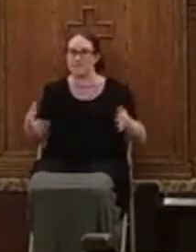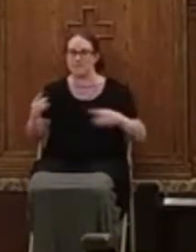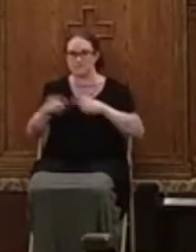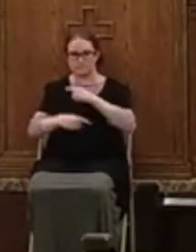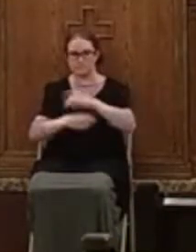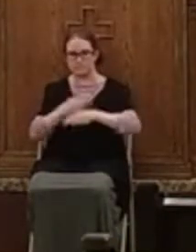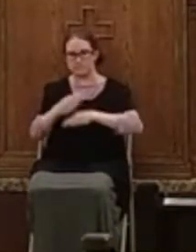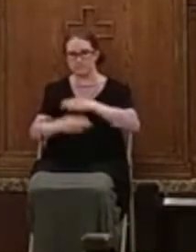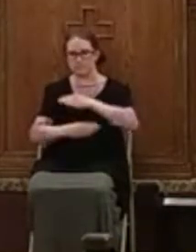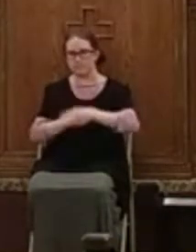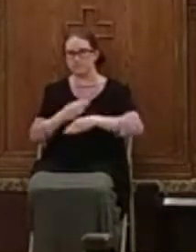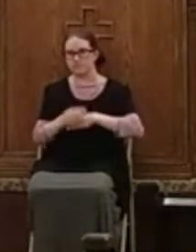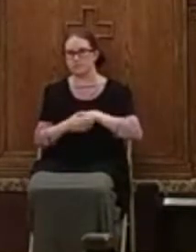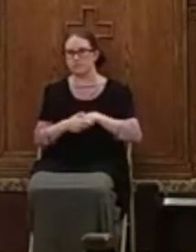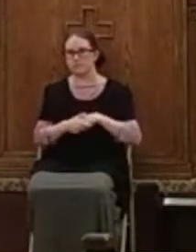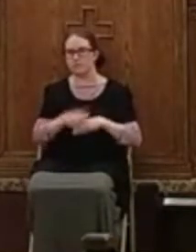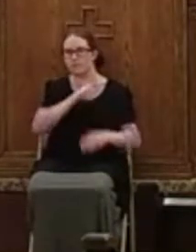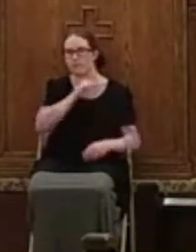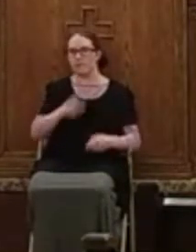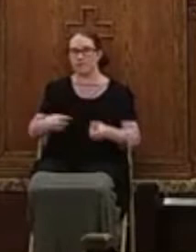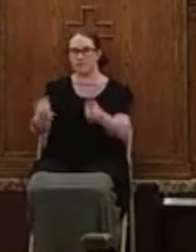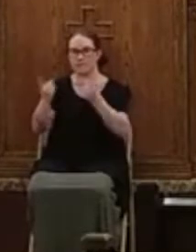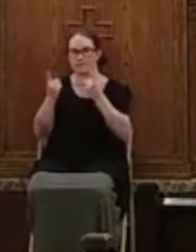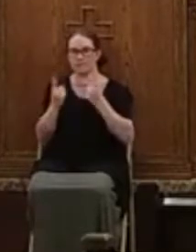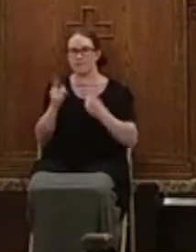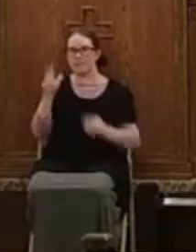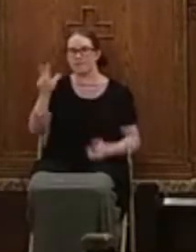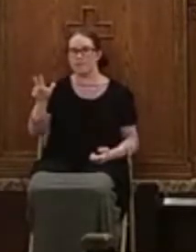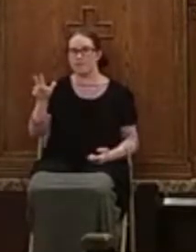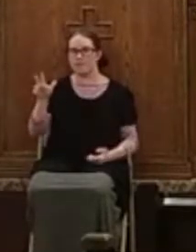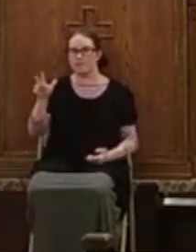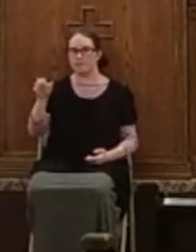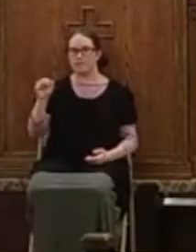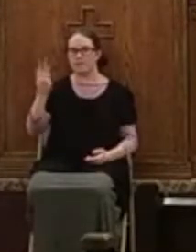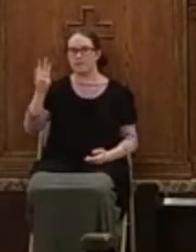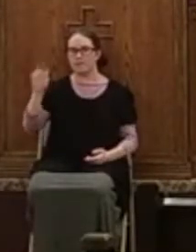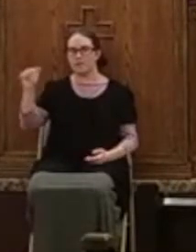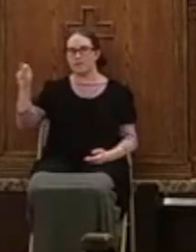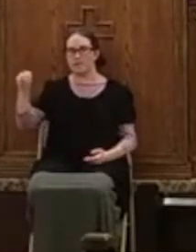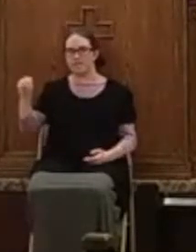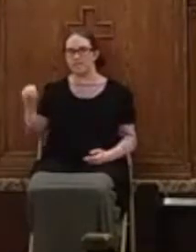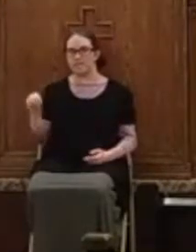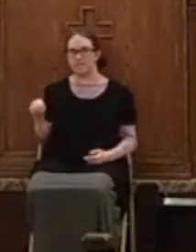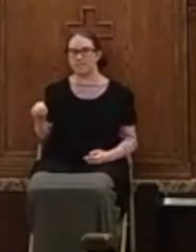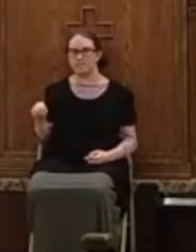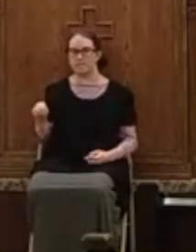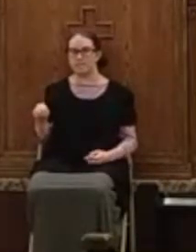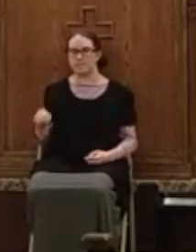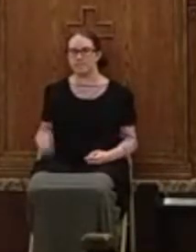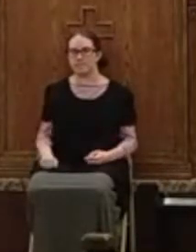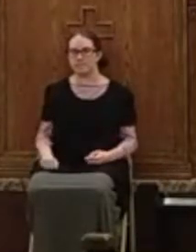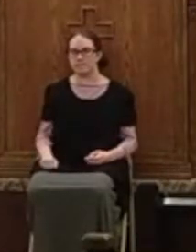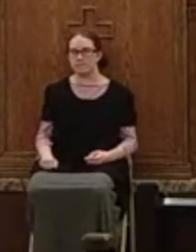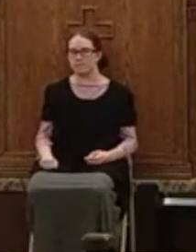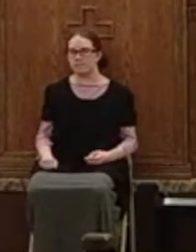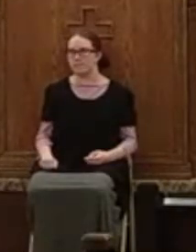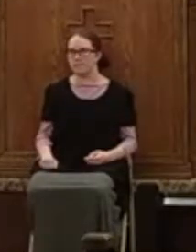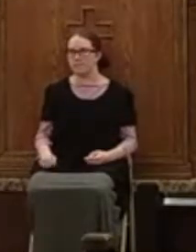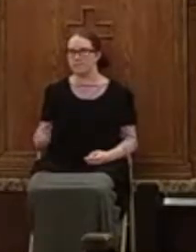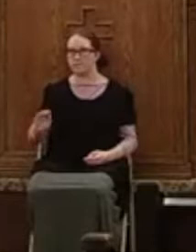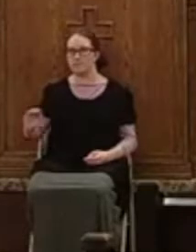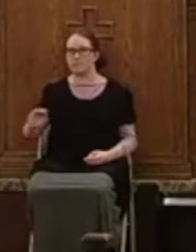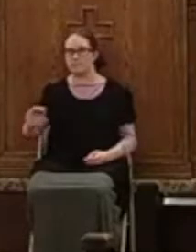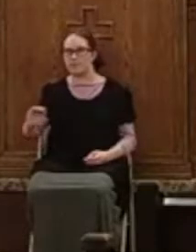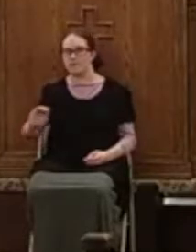Hallelujah. When the Lord will come to me about 3-4 o'clock in the morning, and you're nudging me